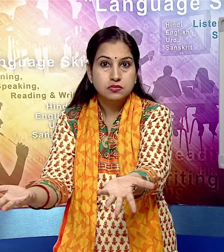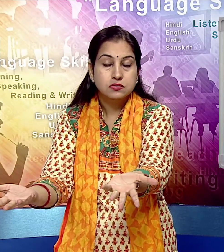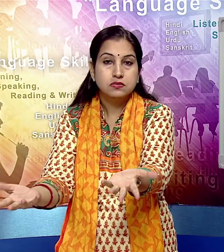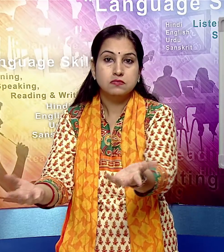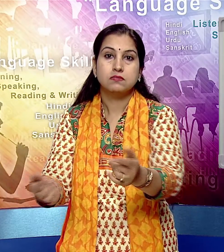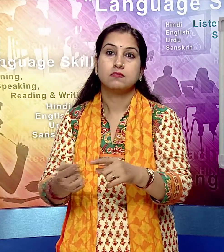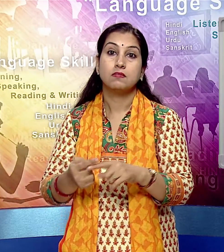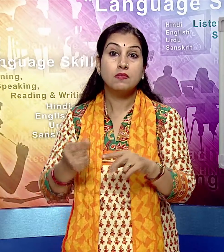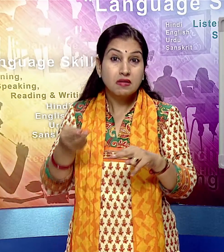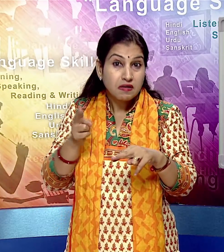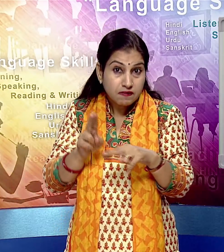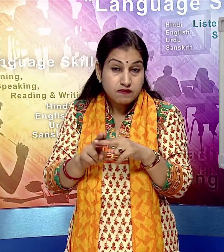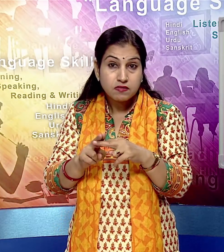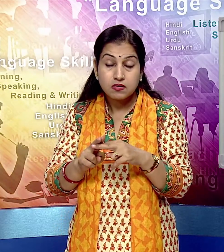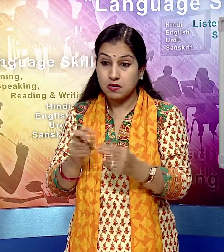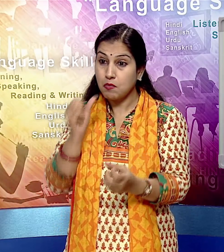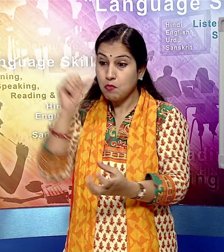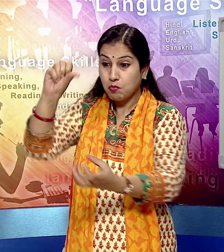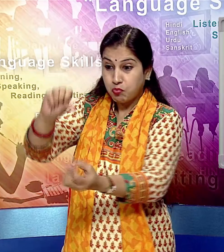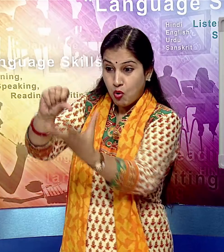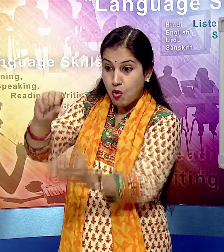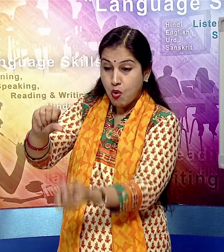particularly when boiling water is discarded.